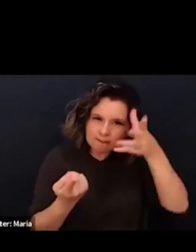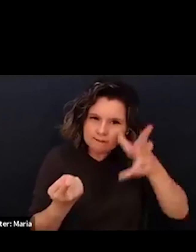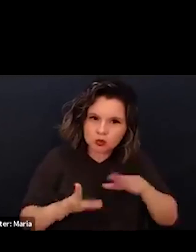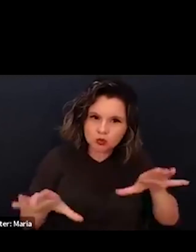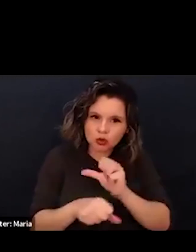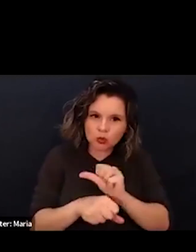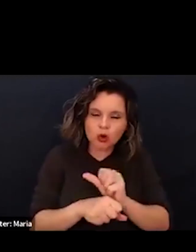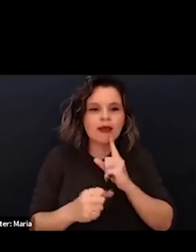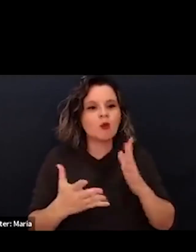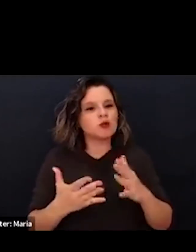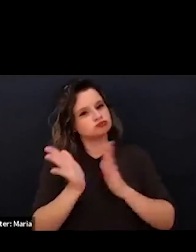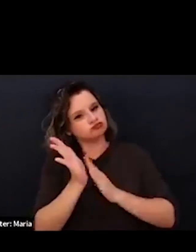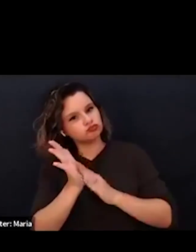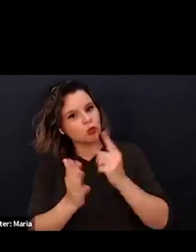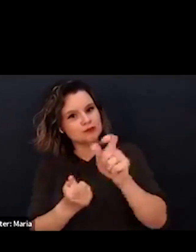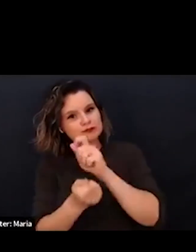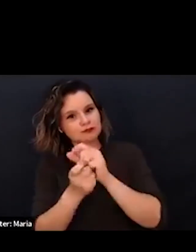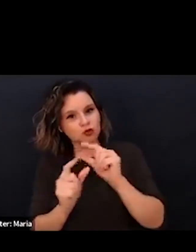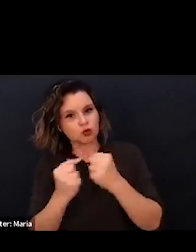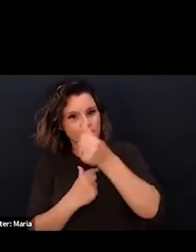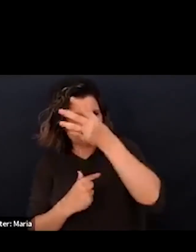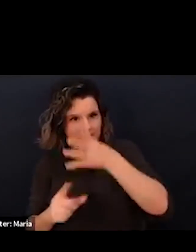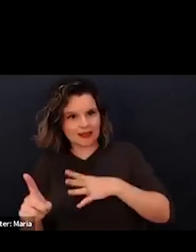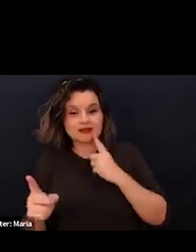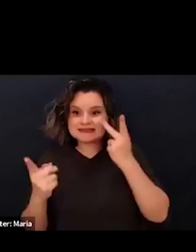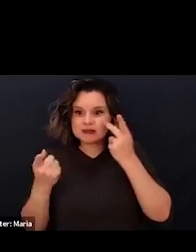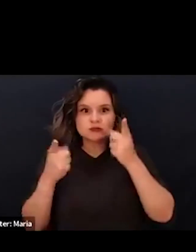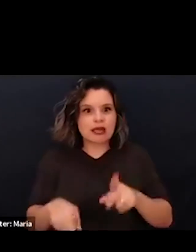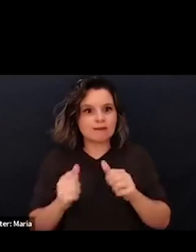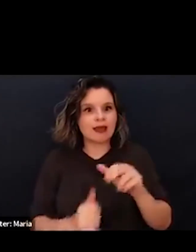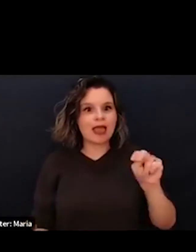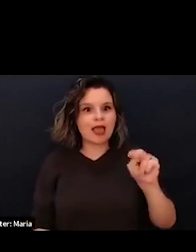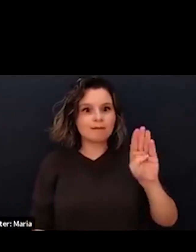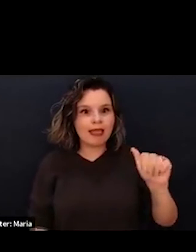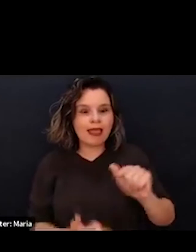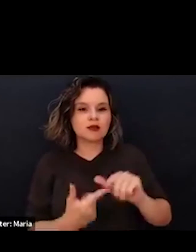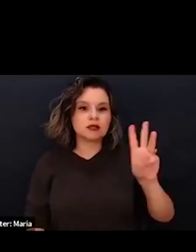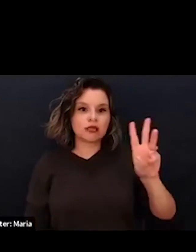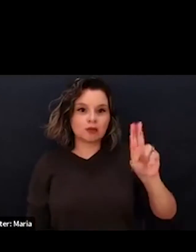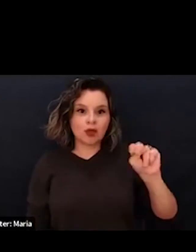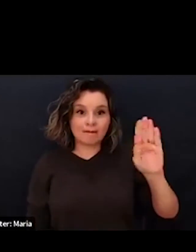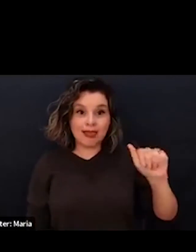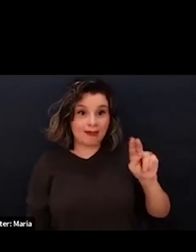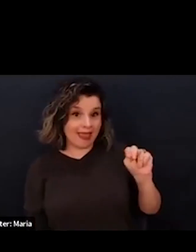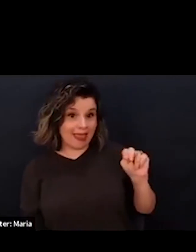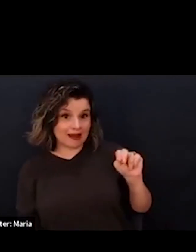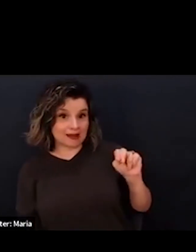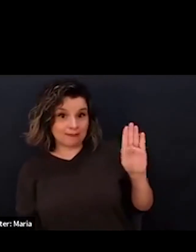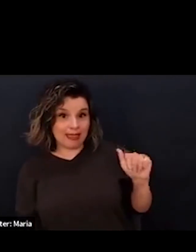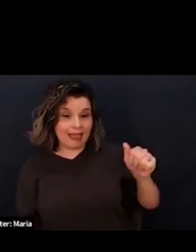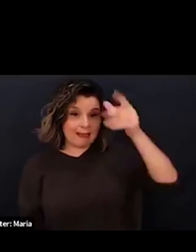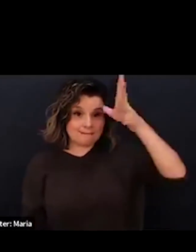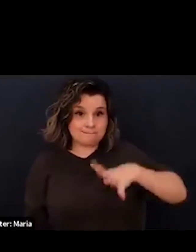And I want to shout out to one particular group of men. Look at what's happening, by the way, in the NBA, the WNBA as well, but the NBA and other male